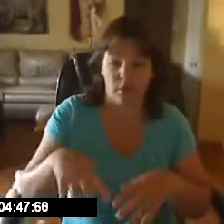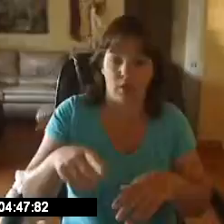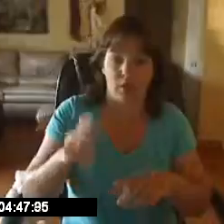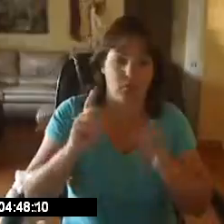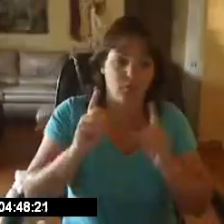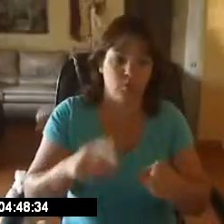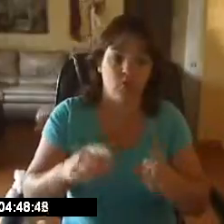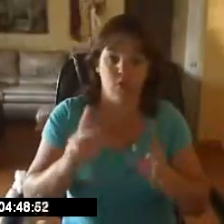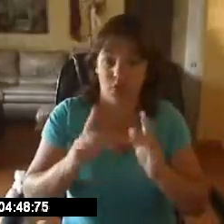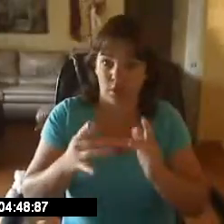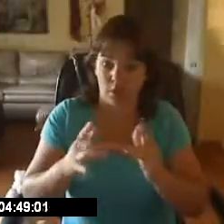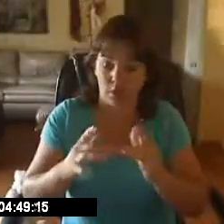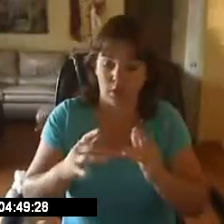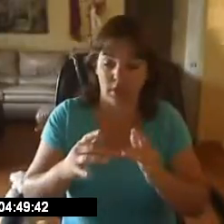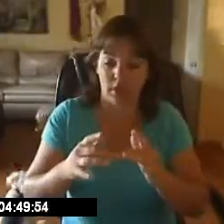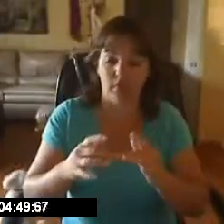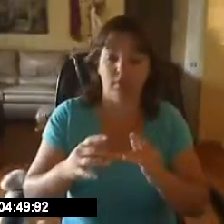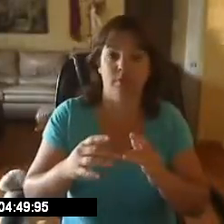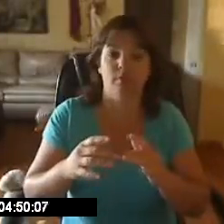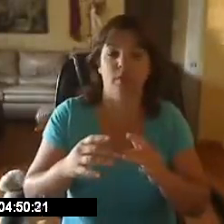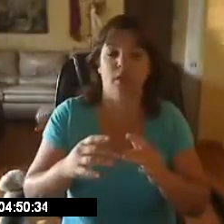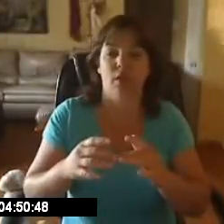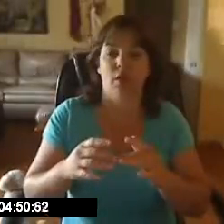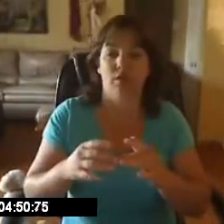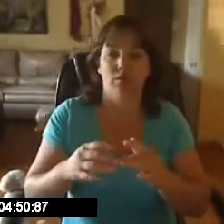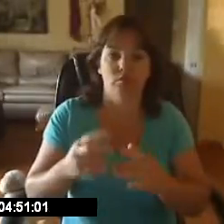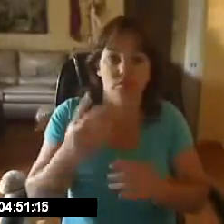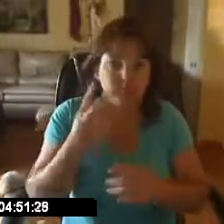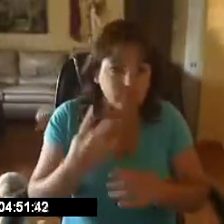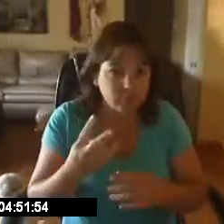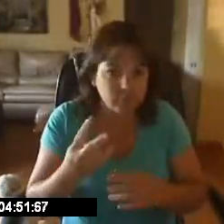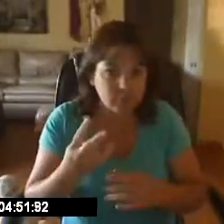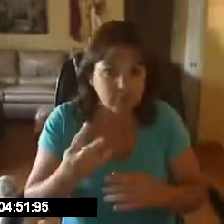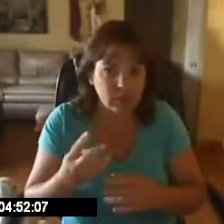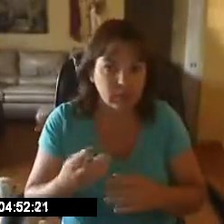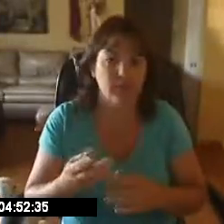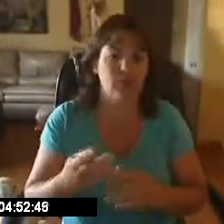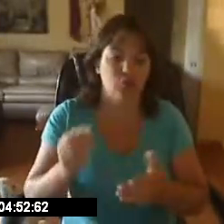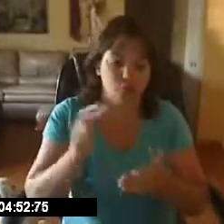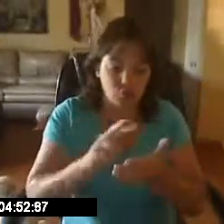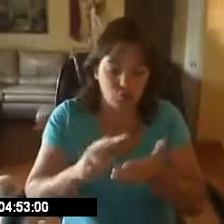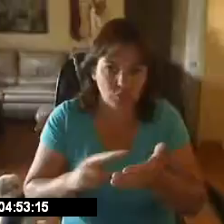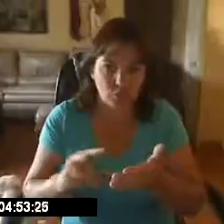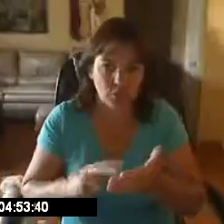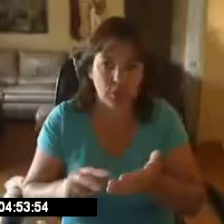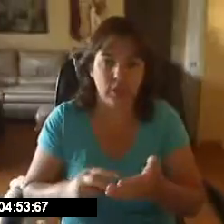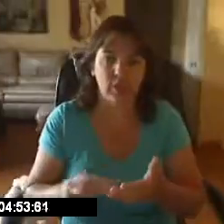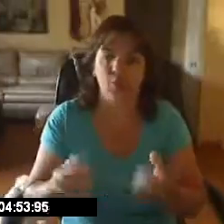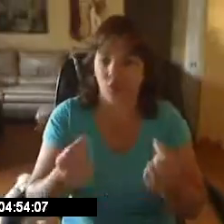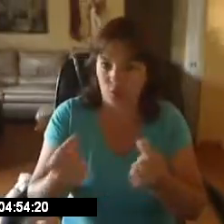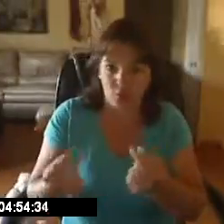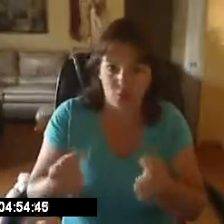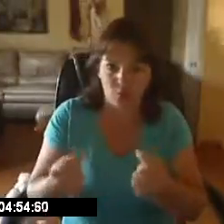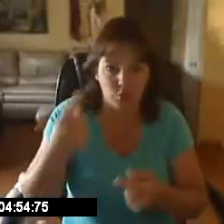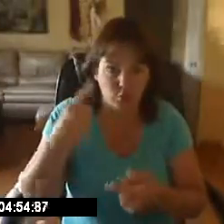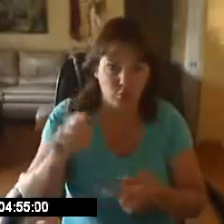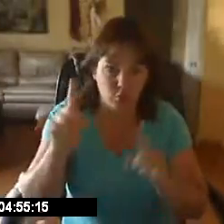Okay, so make sure you visit RID's website. Make sure you start finding out information about the NIC test. And again, there are